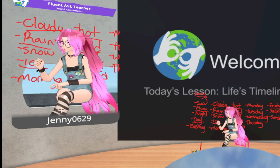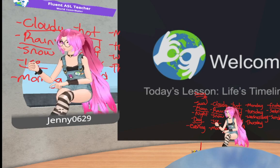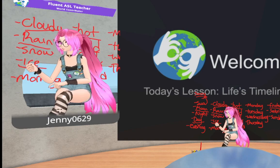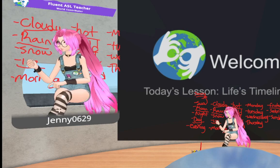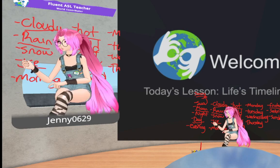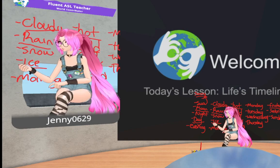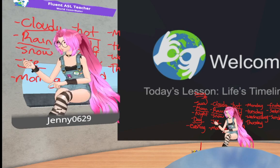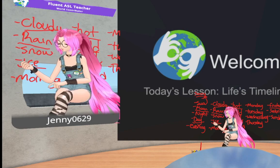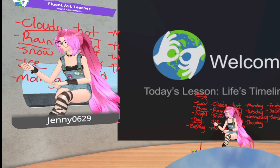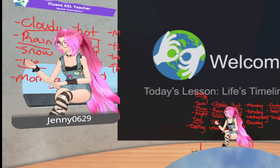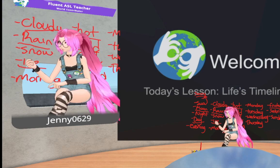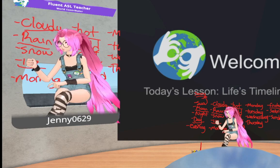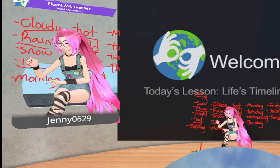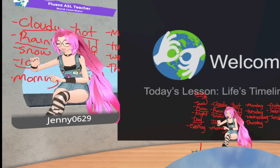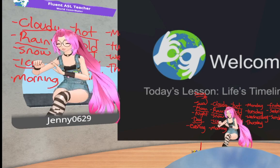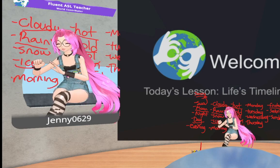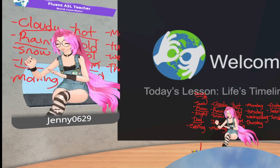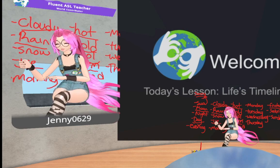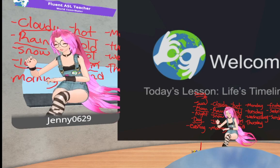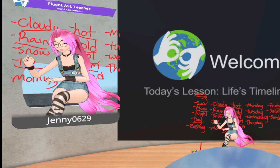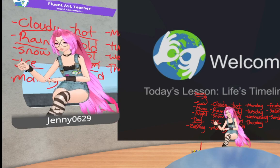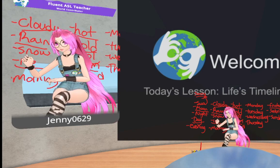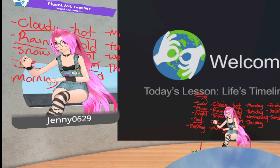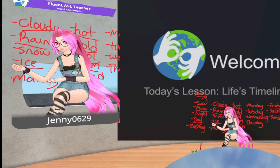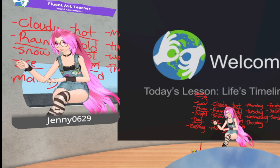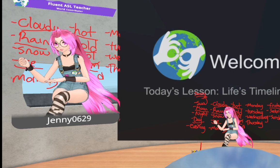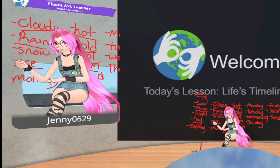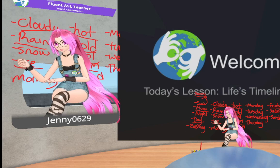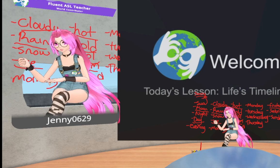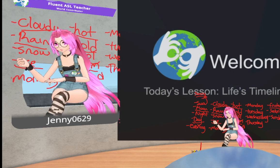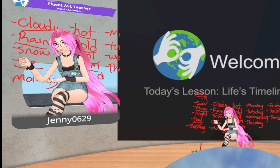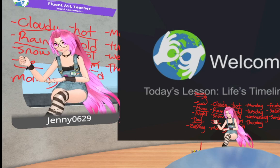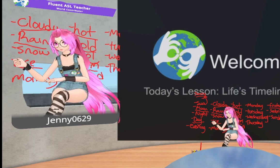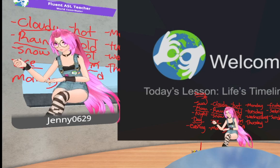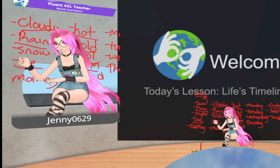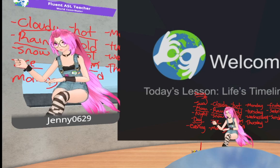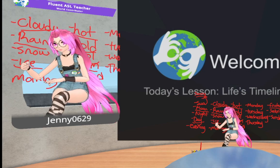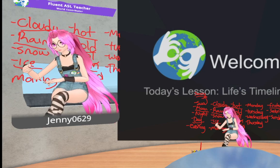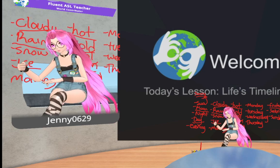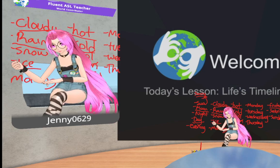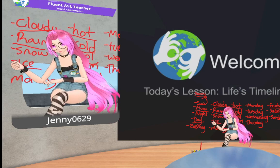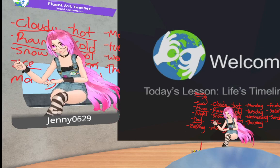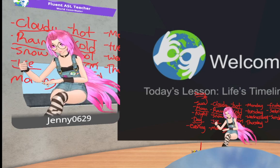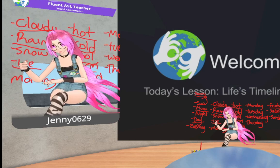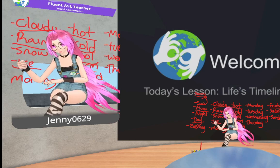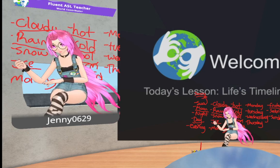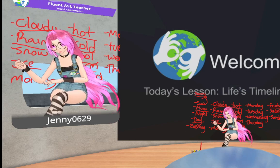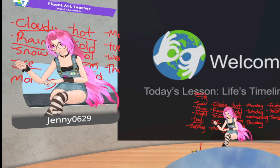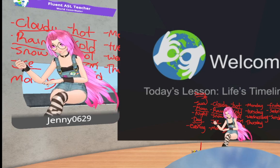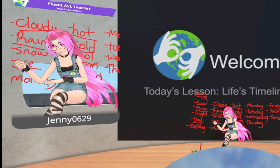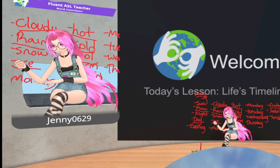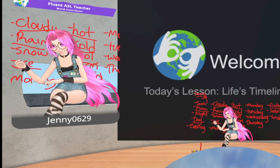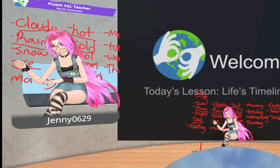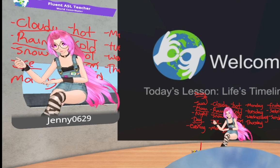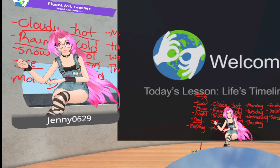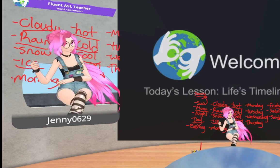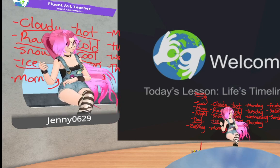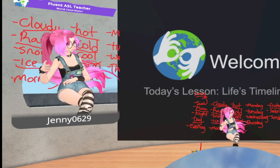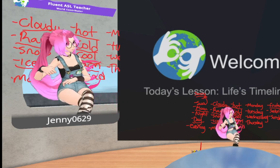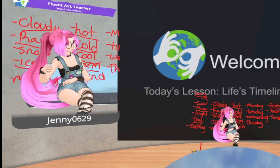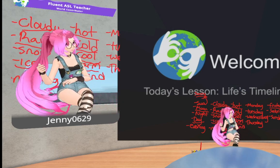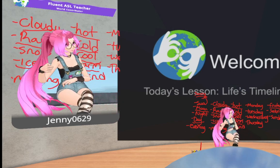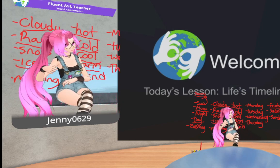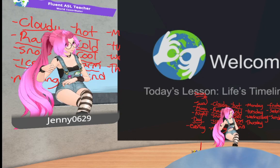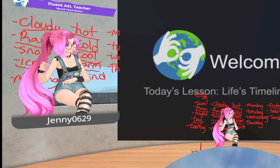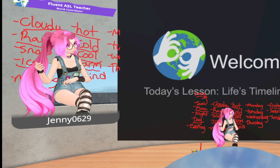I think I've also seen bell like this in context because like the bell that you shake. You know, like the people who. The freaking Game